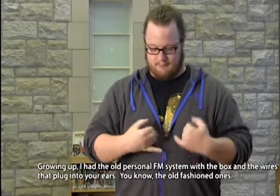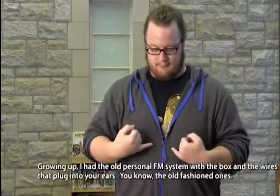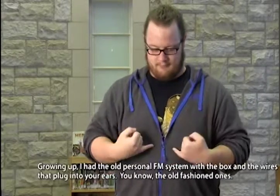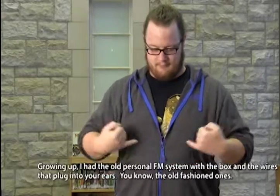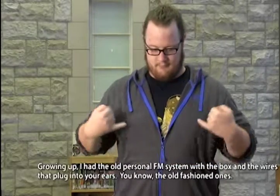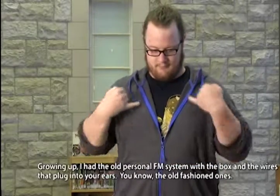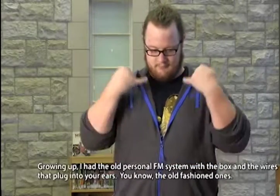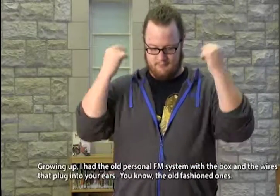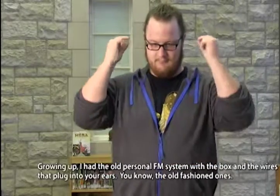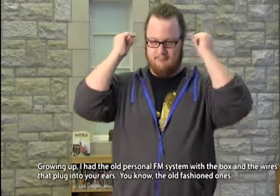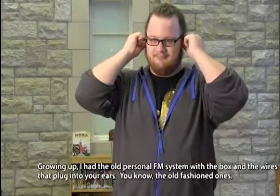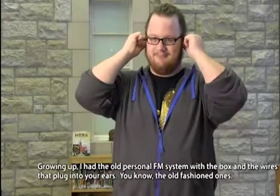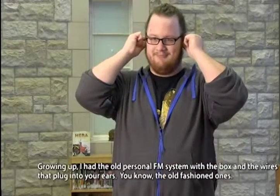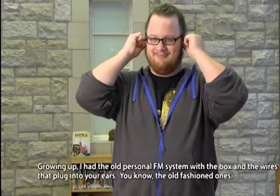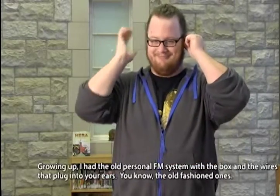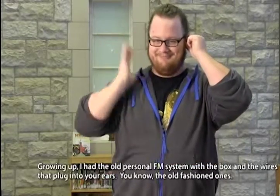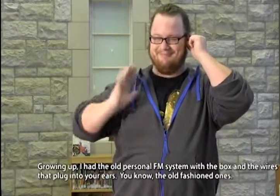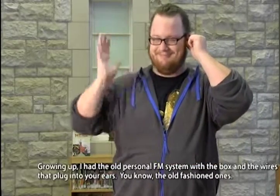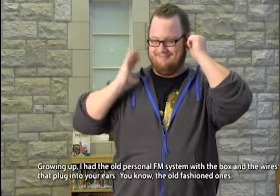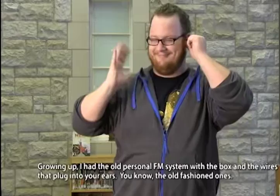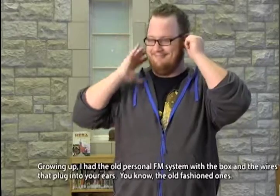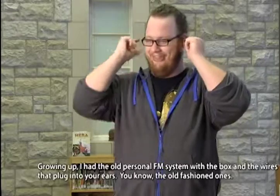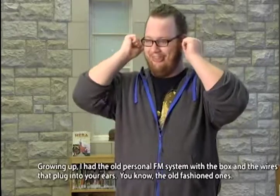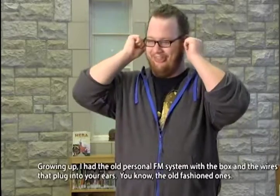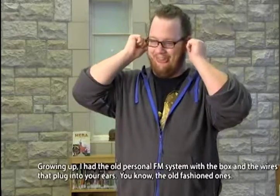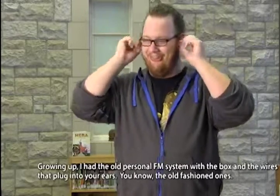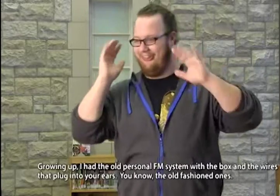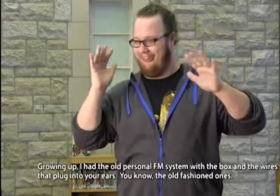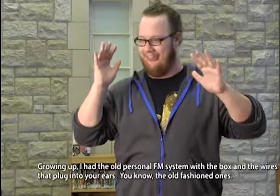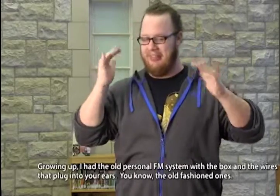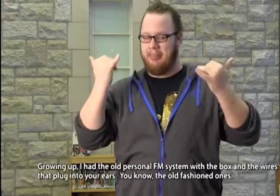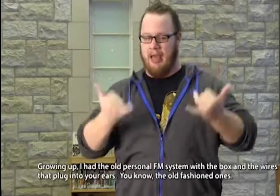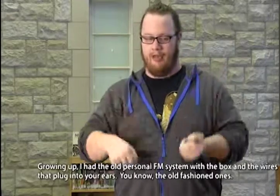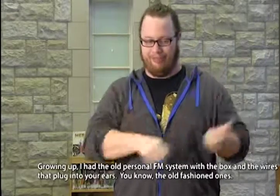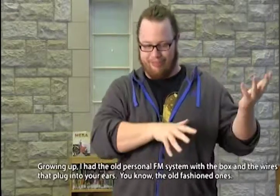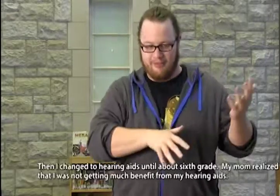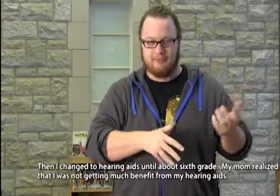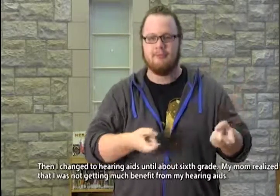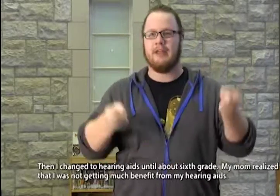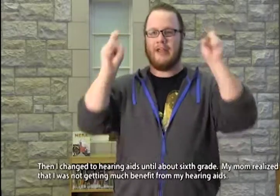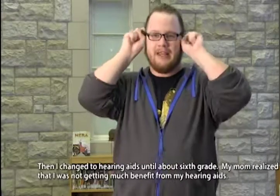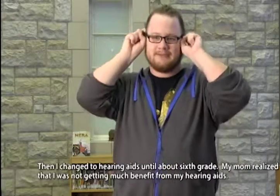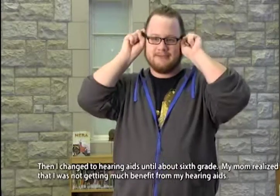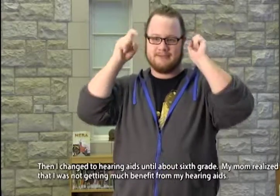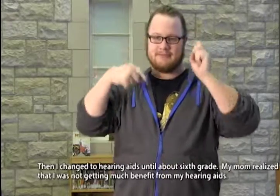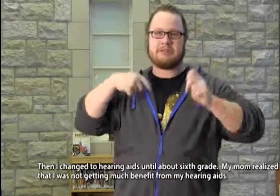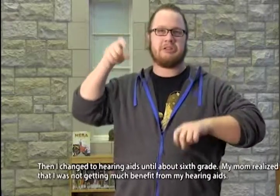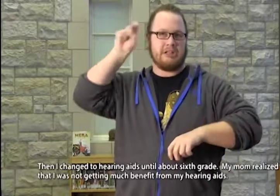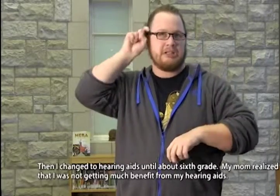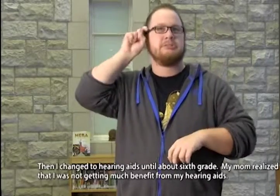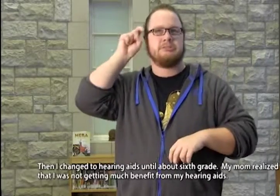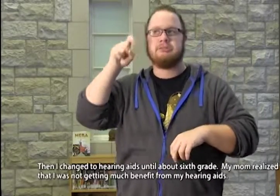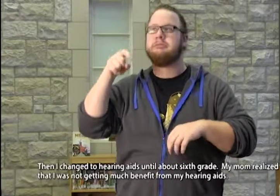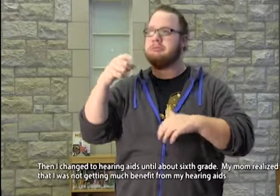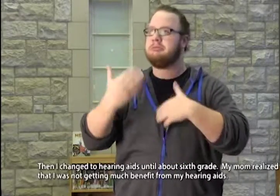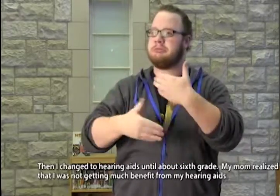FM system with the box and the wires that plug into your ears, the old-fashioned ones. And then I changed to hearing aids until